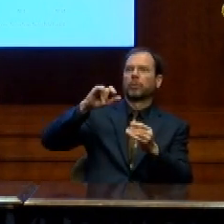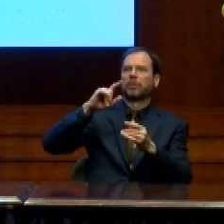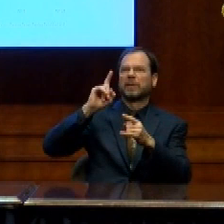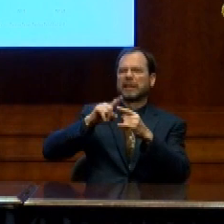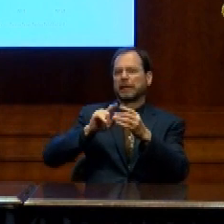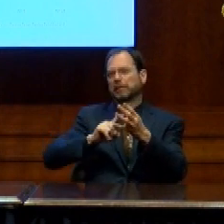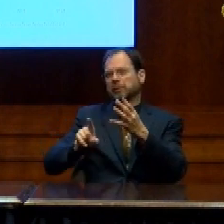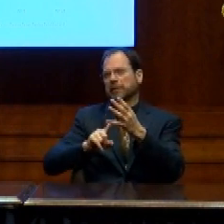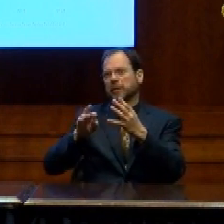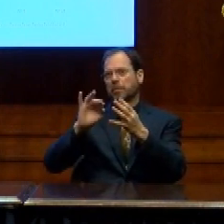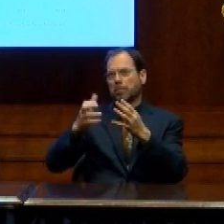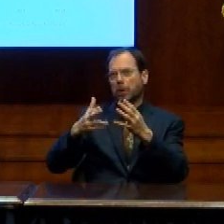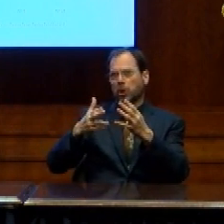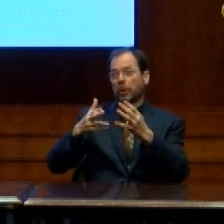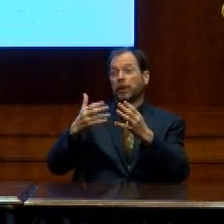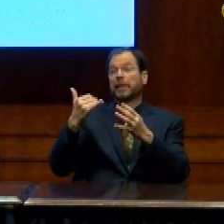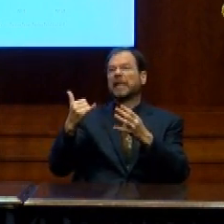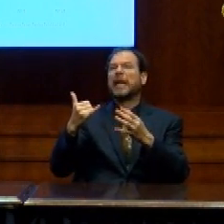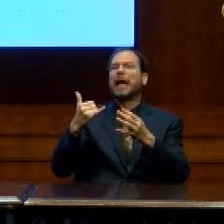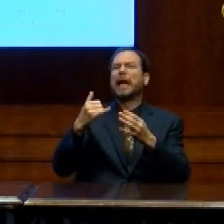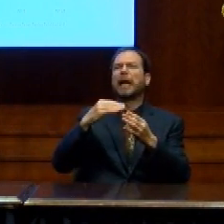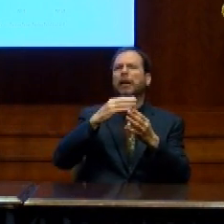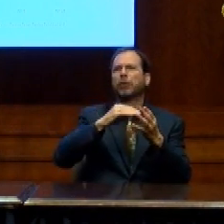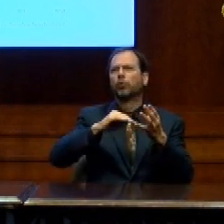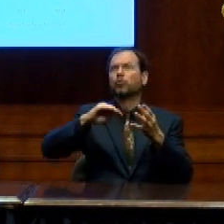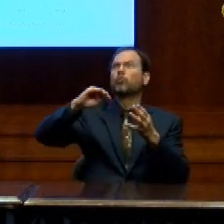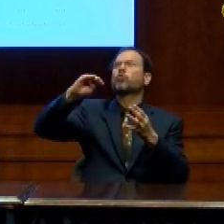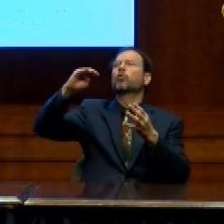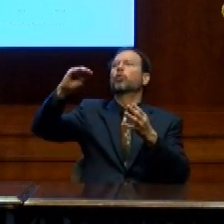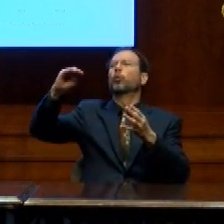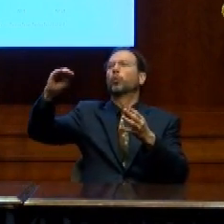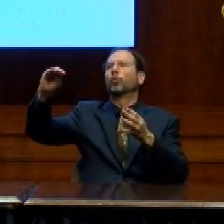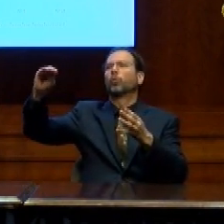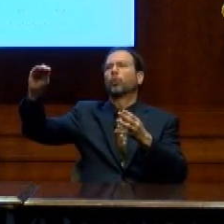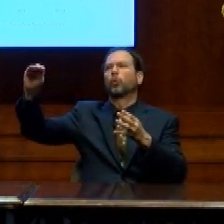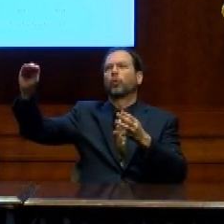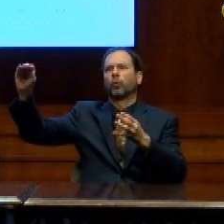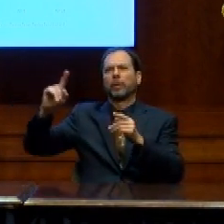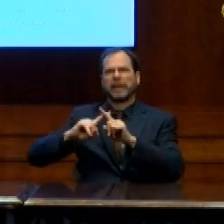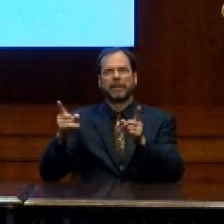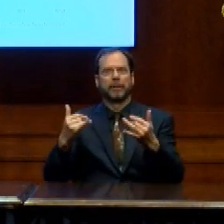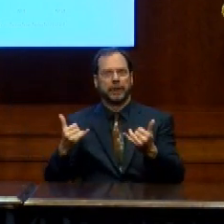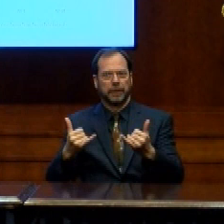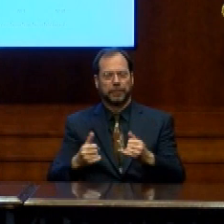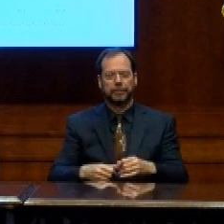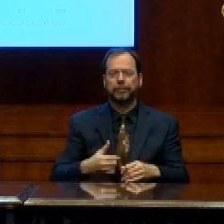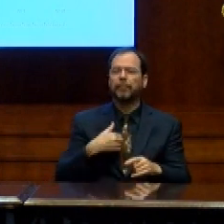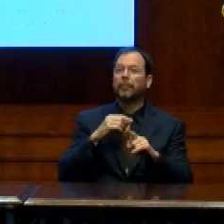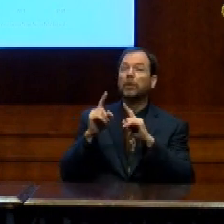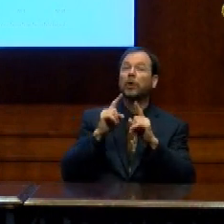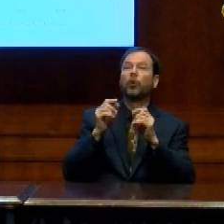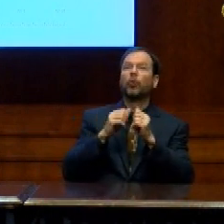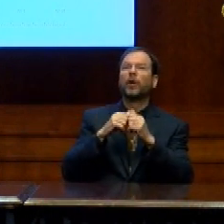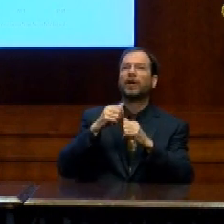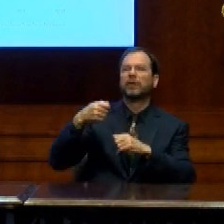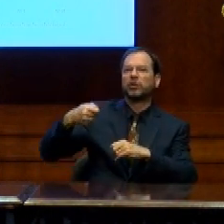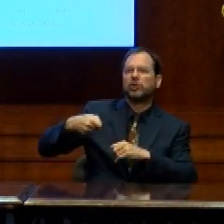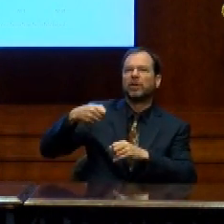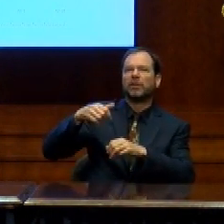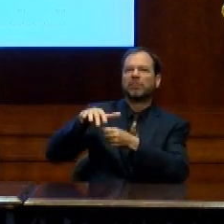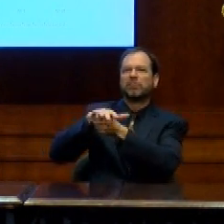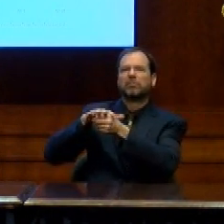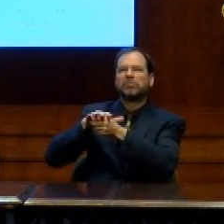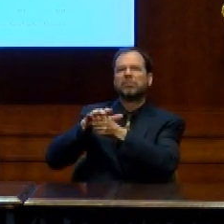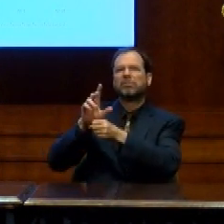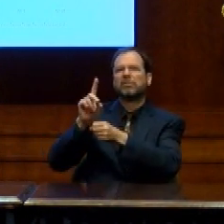And then clearly, if you look at the slope of that curve, it's changed dramatically. I talked to the Denton County judge earlier